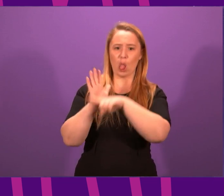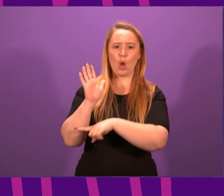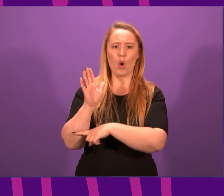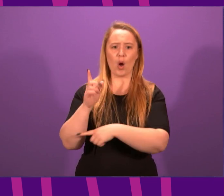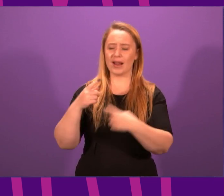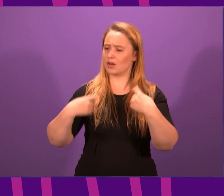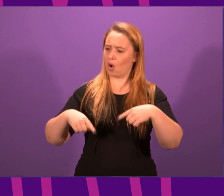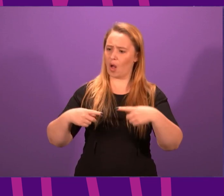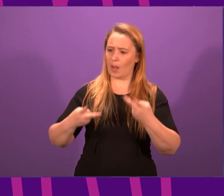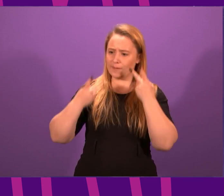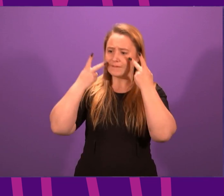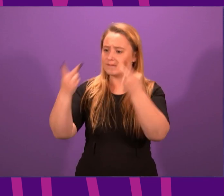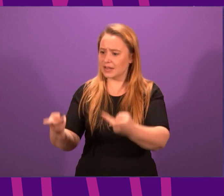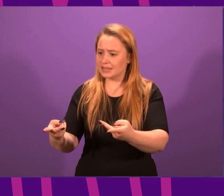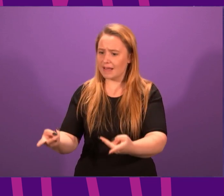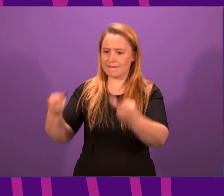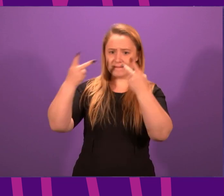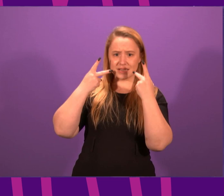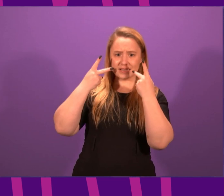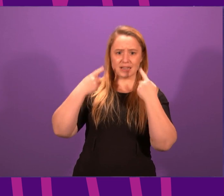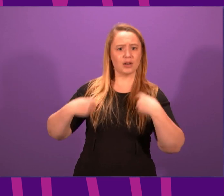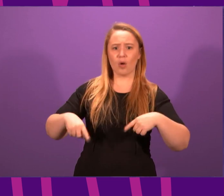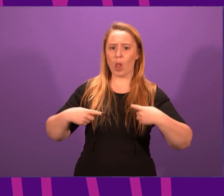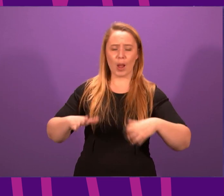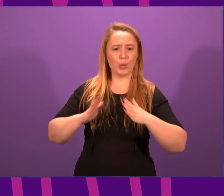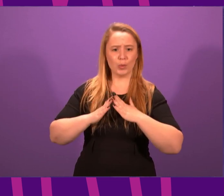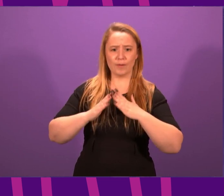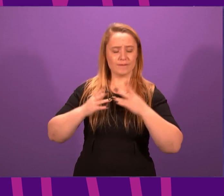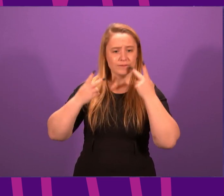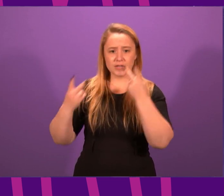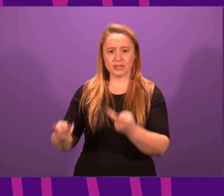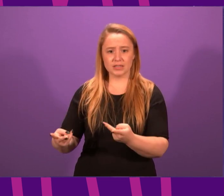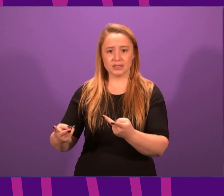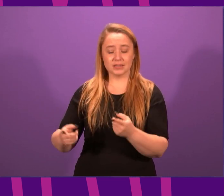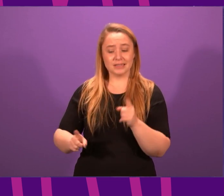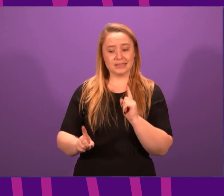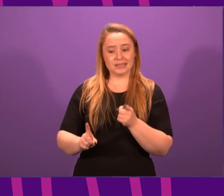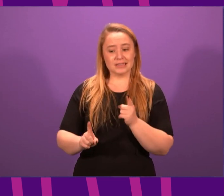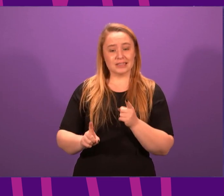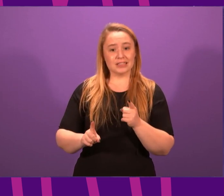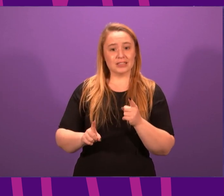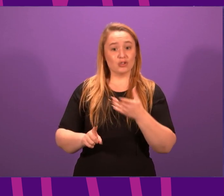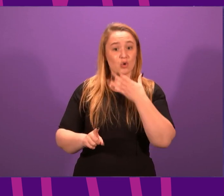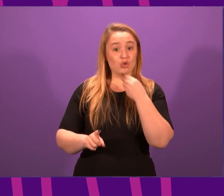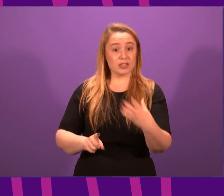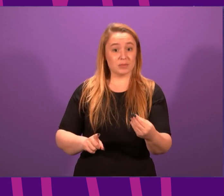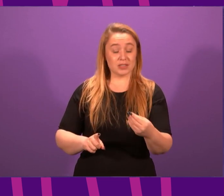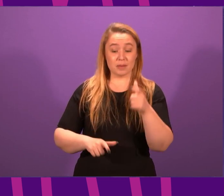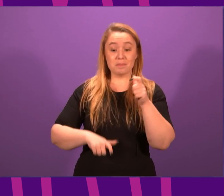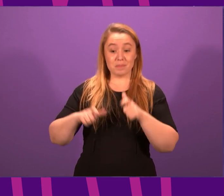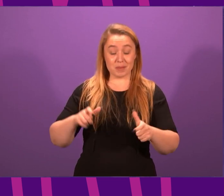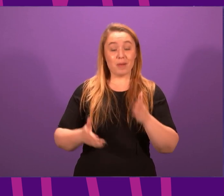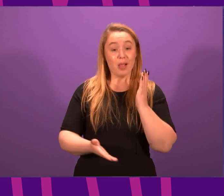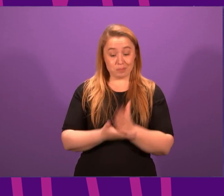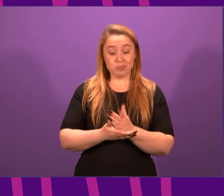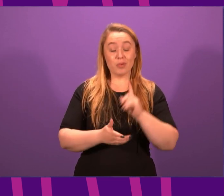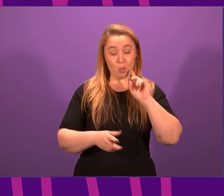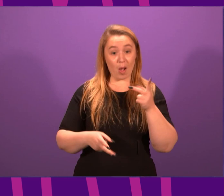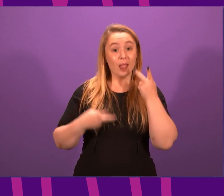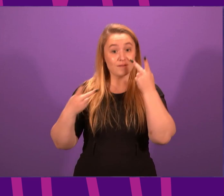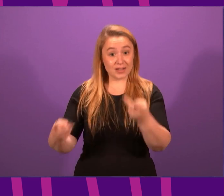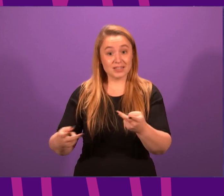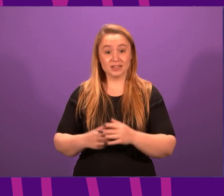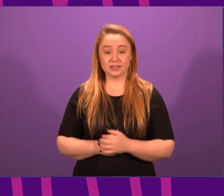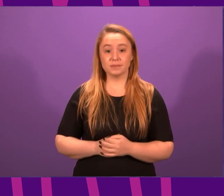have visitors to your own home. And that brings me on to Christmas. People will go to see family over Christmas. They